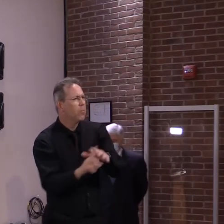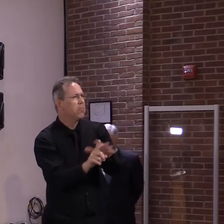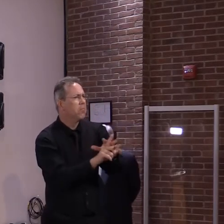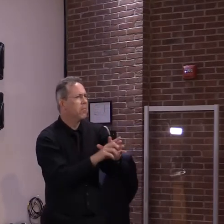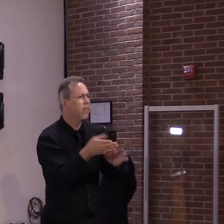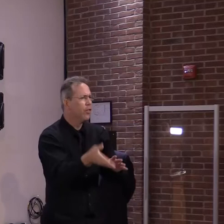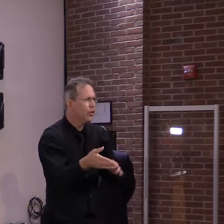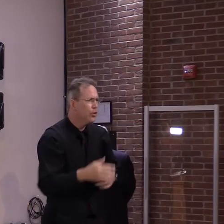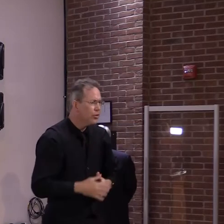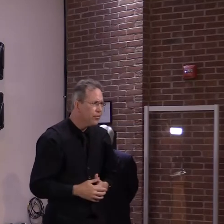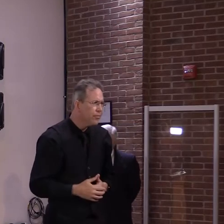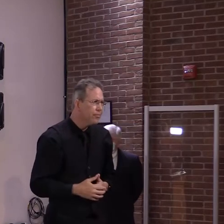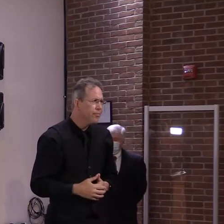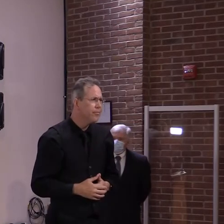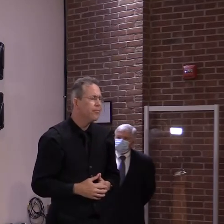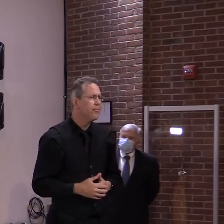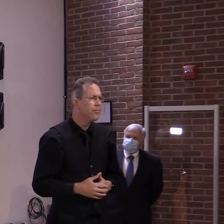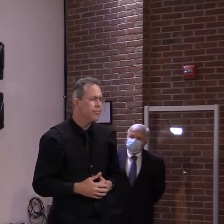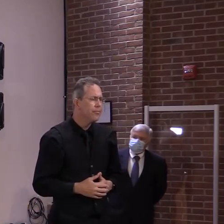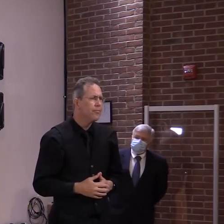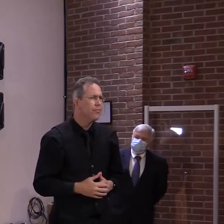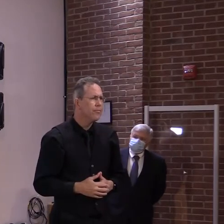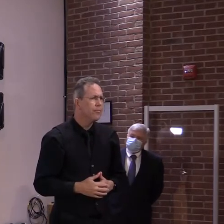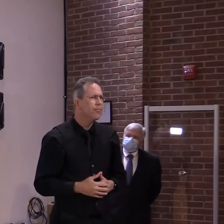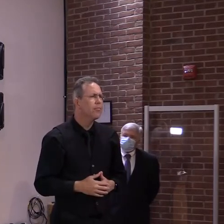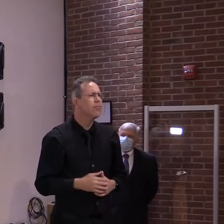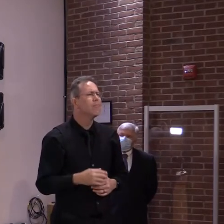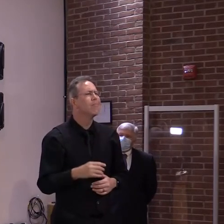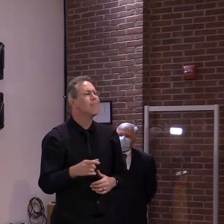The person you were quoting from St. Jude's,